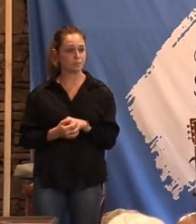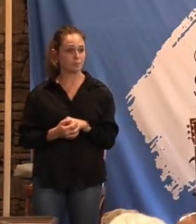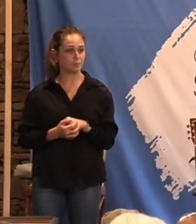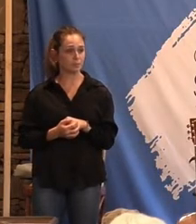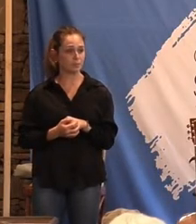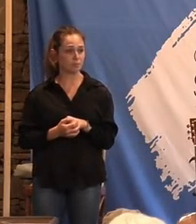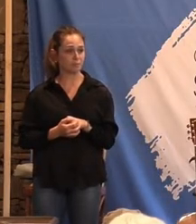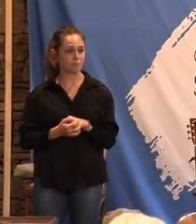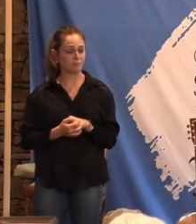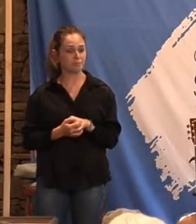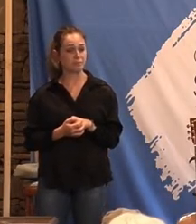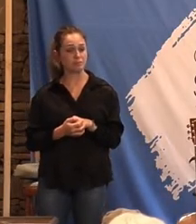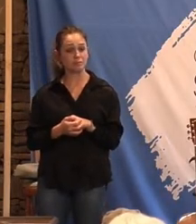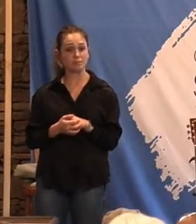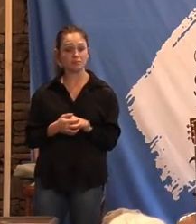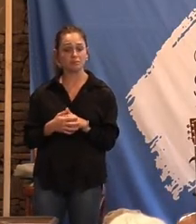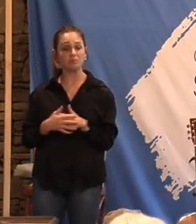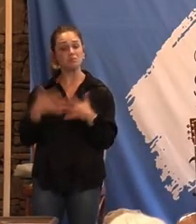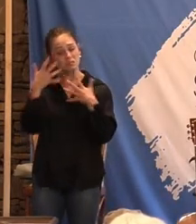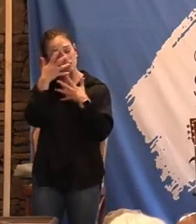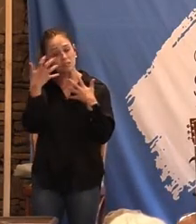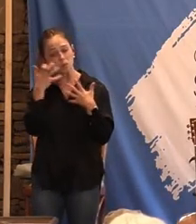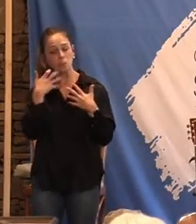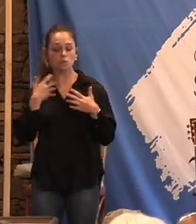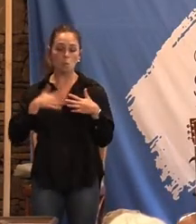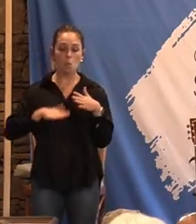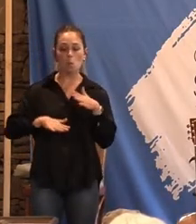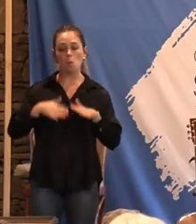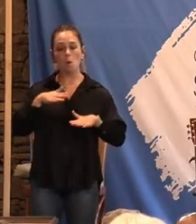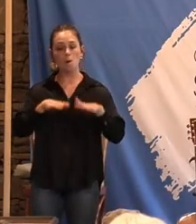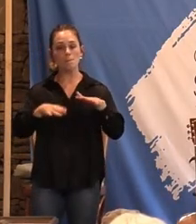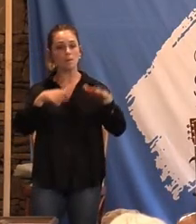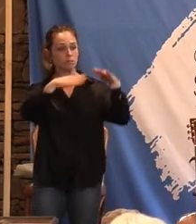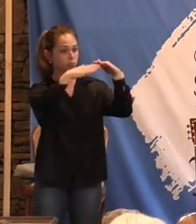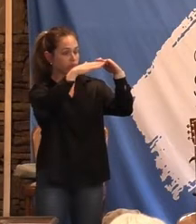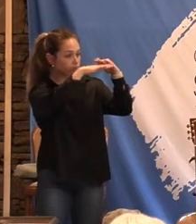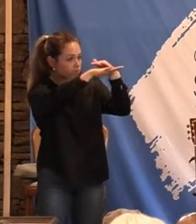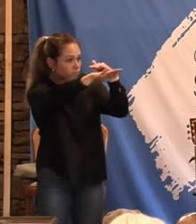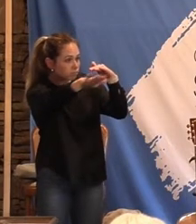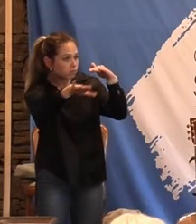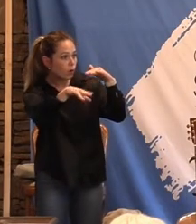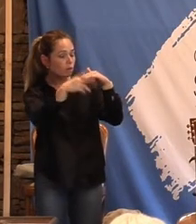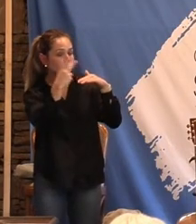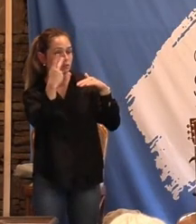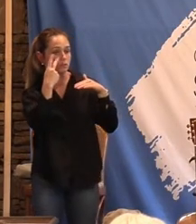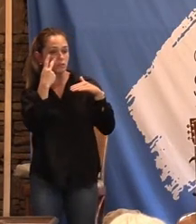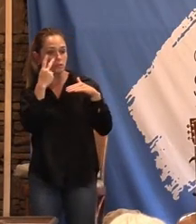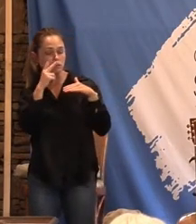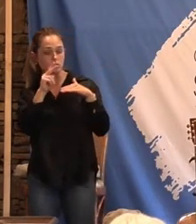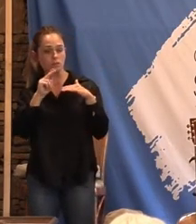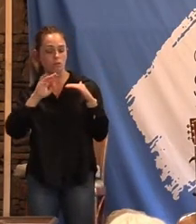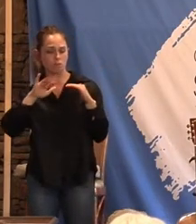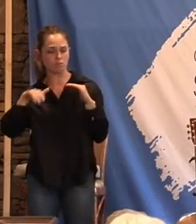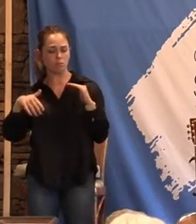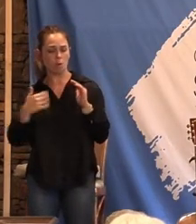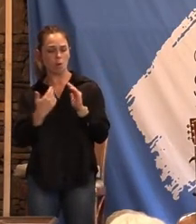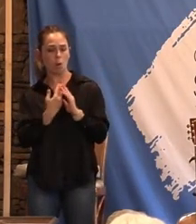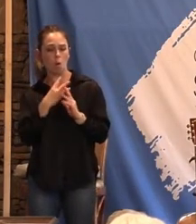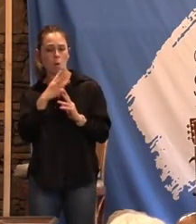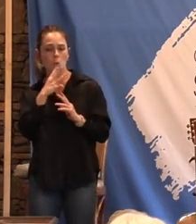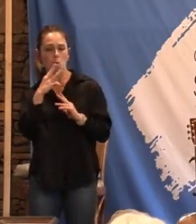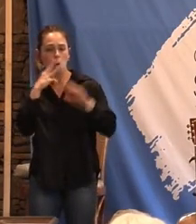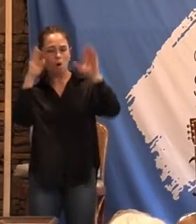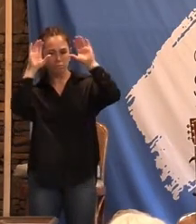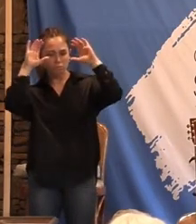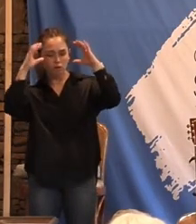Tiger was walking past the fields and he saw water buffalo tied to something